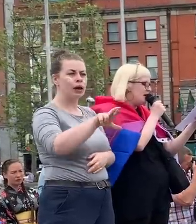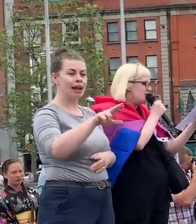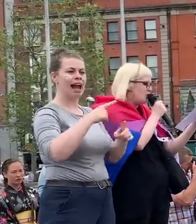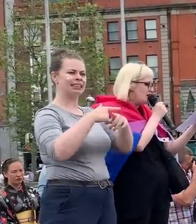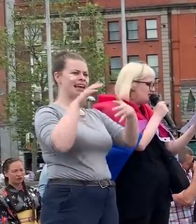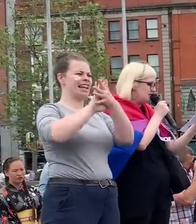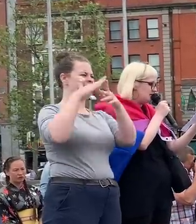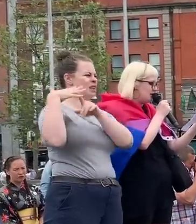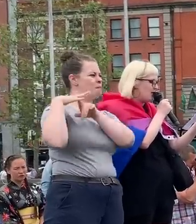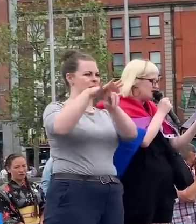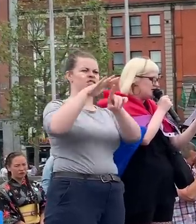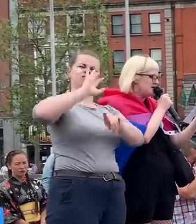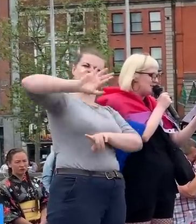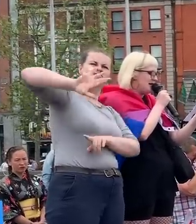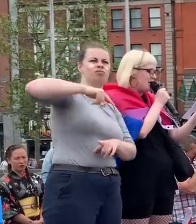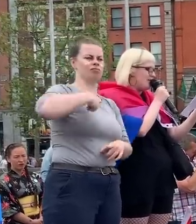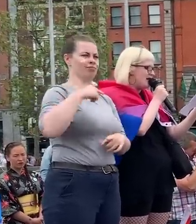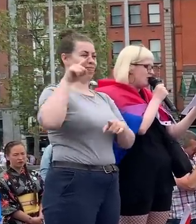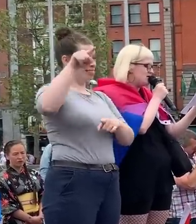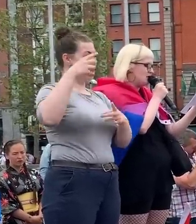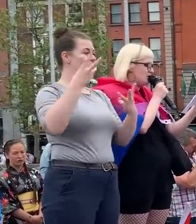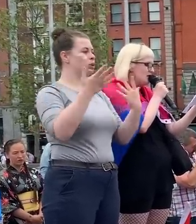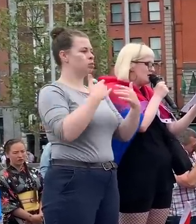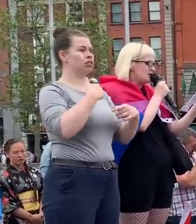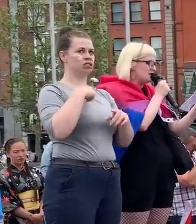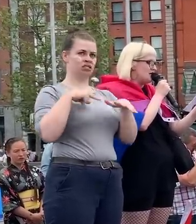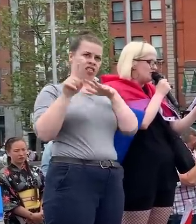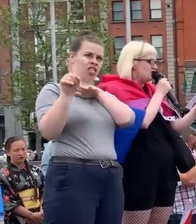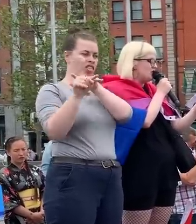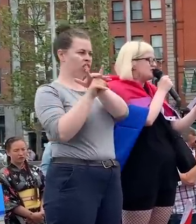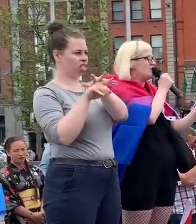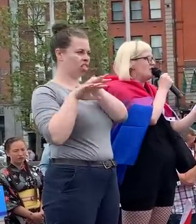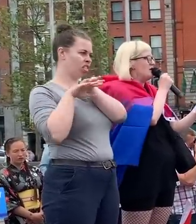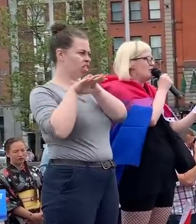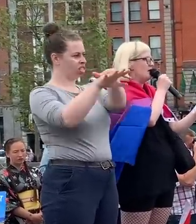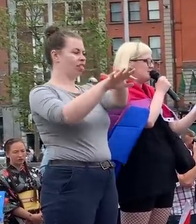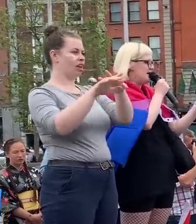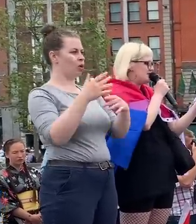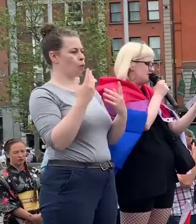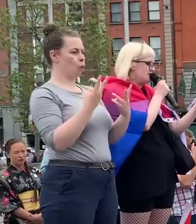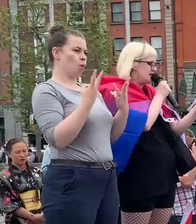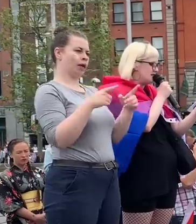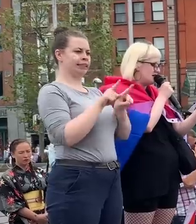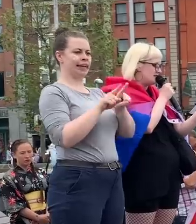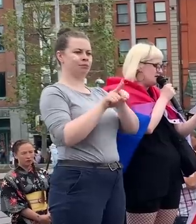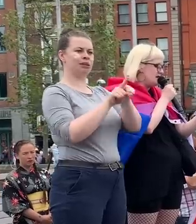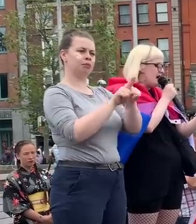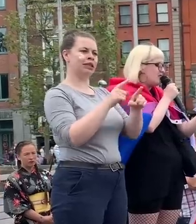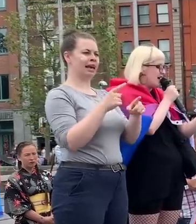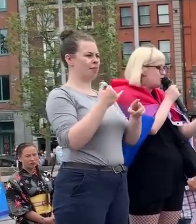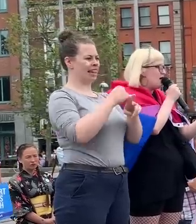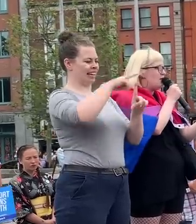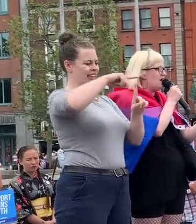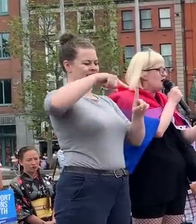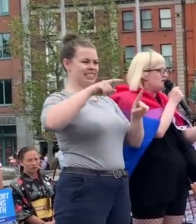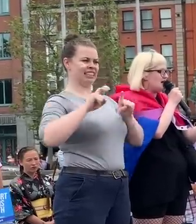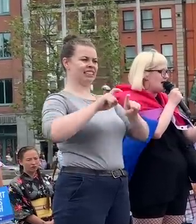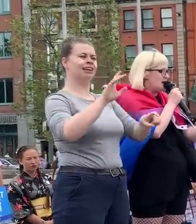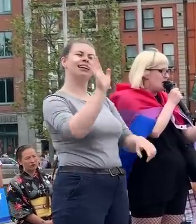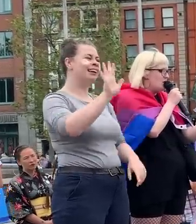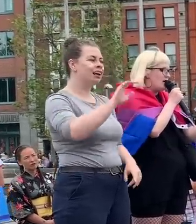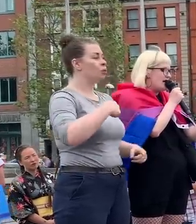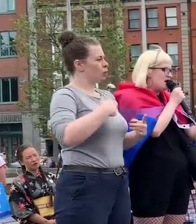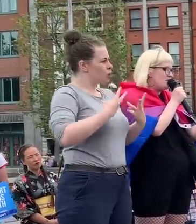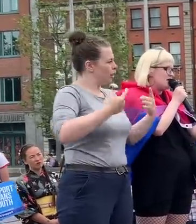mainstream that wants you to assimilate and make you its own, to turn you into just another number on its pages of statistics. And that's why we're here